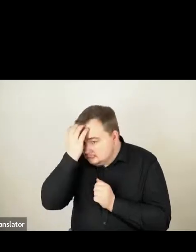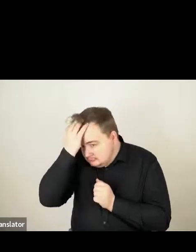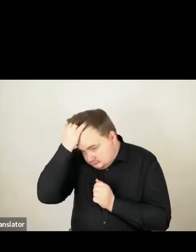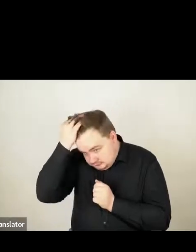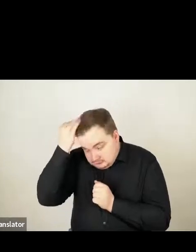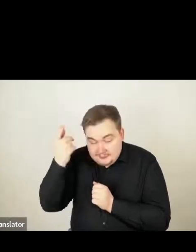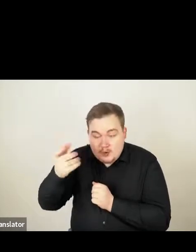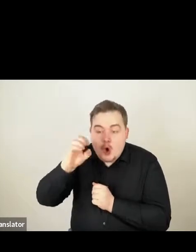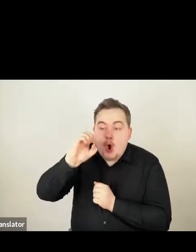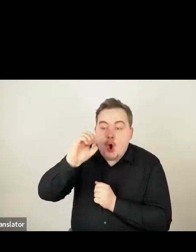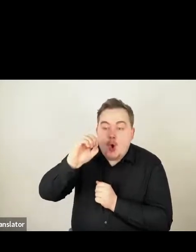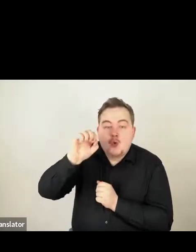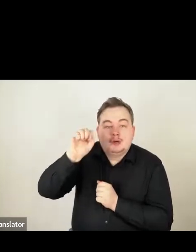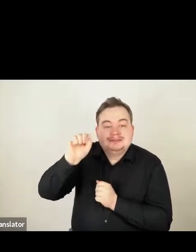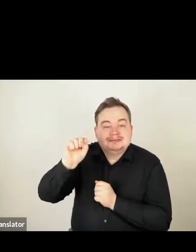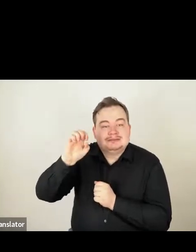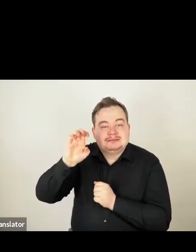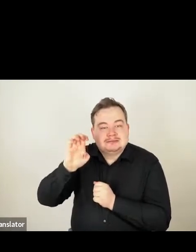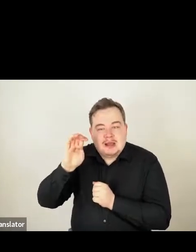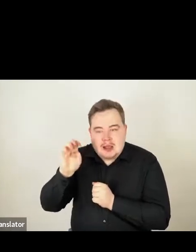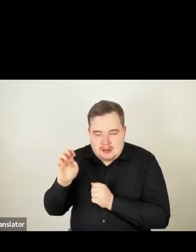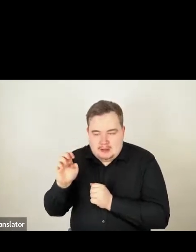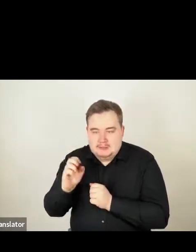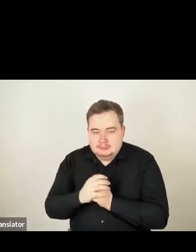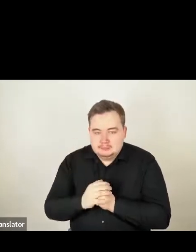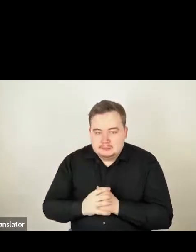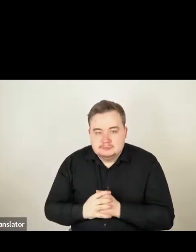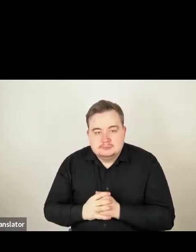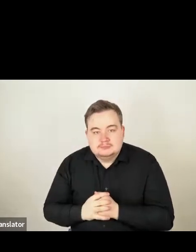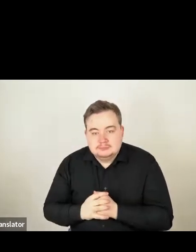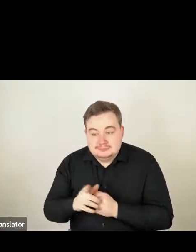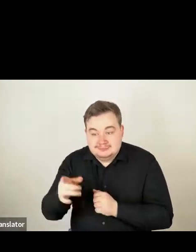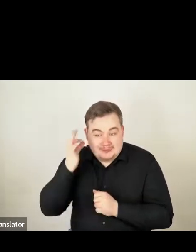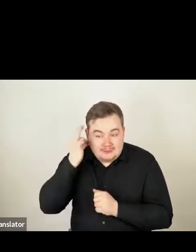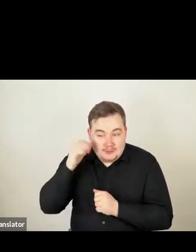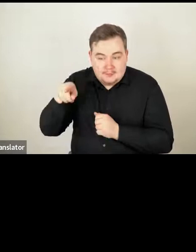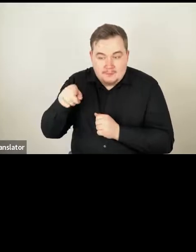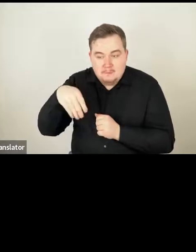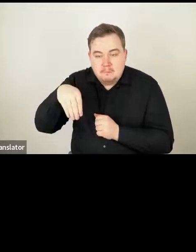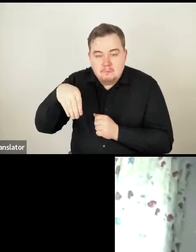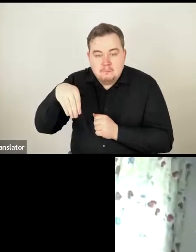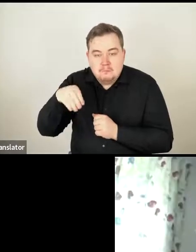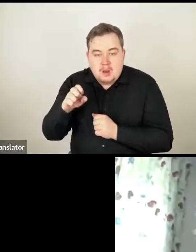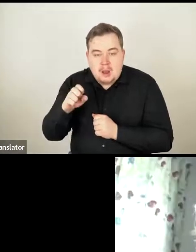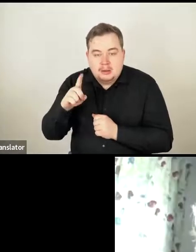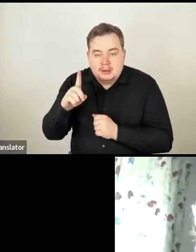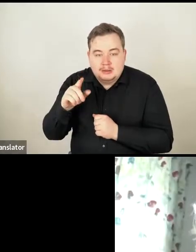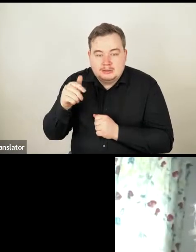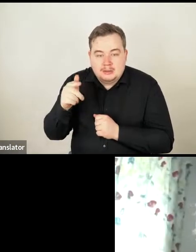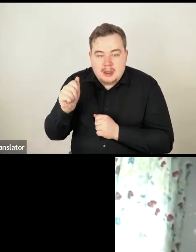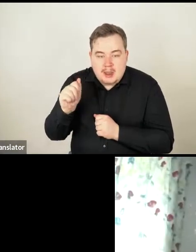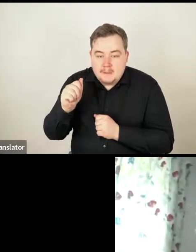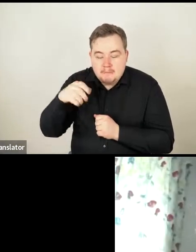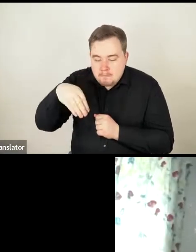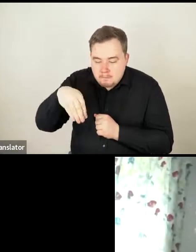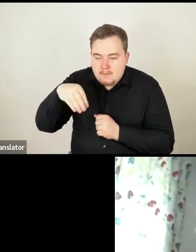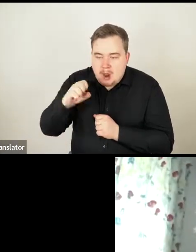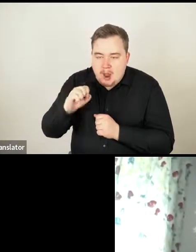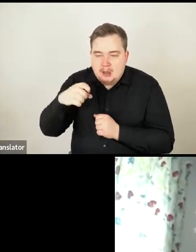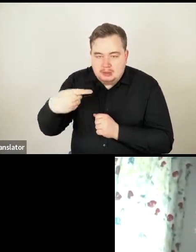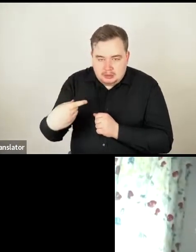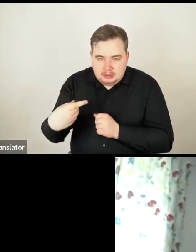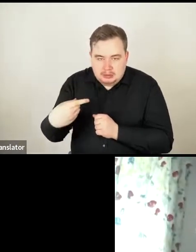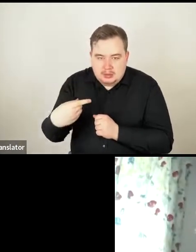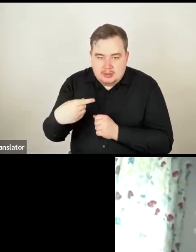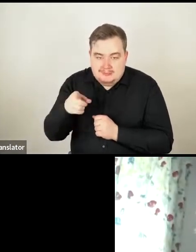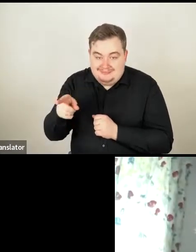concretely, Madame Meg Megman. Megman is an international expert on gender-sensitive parliaments, a former UK Member